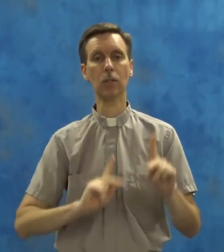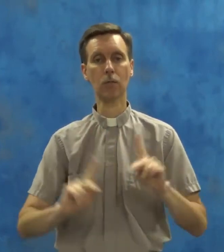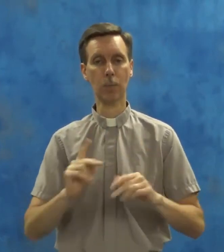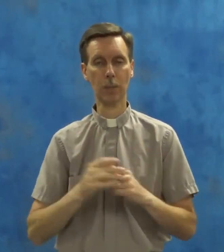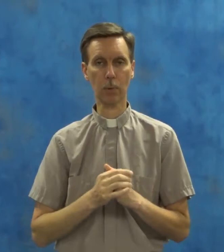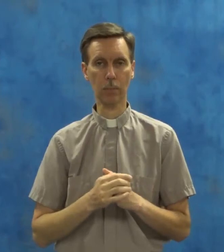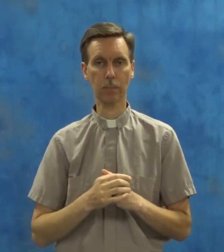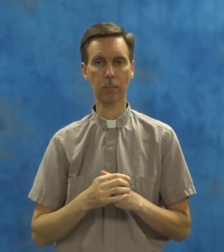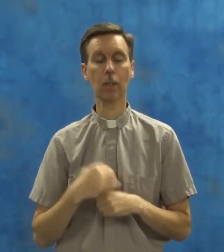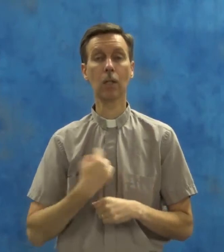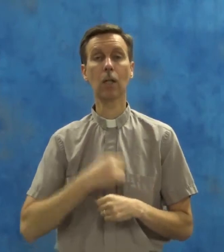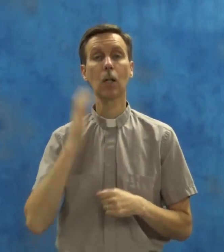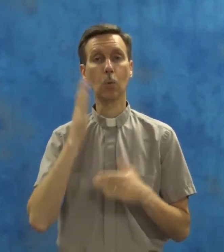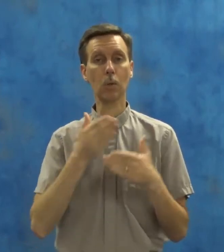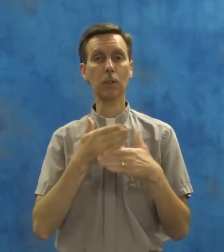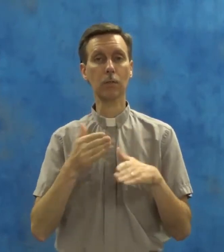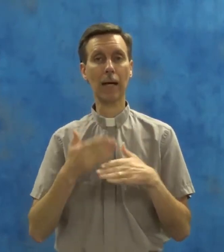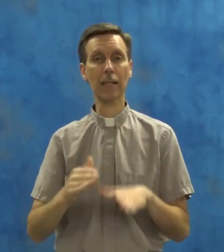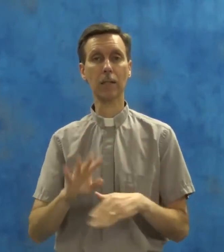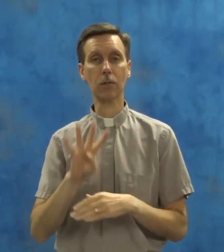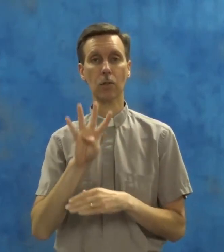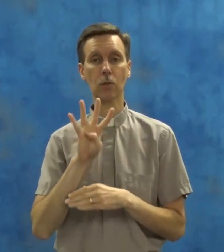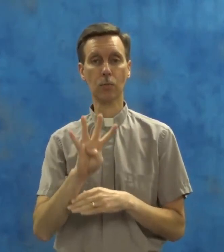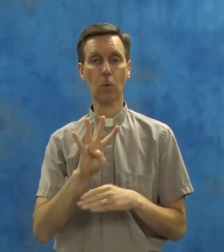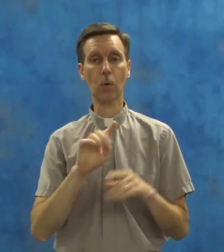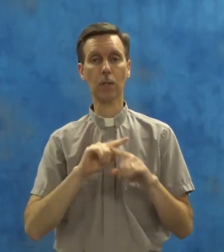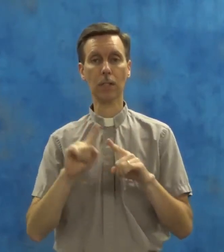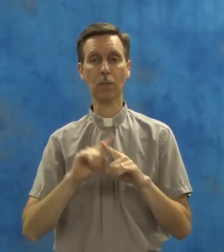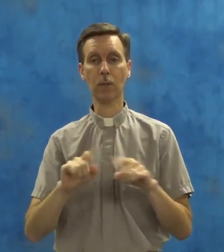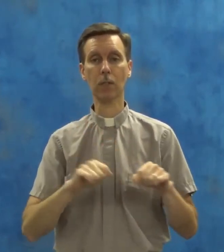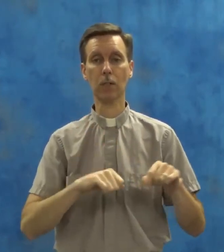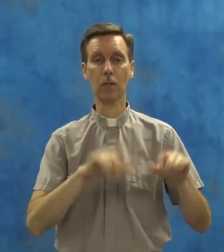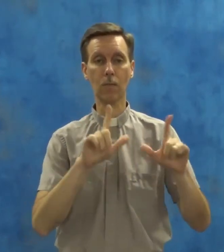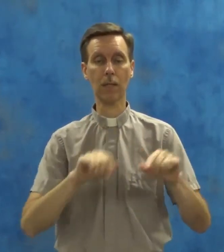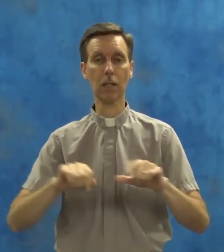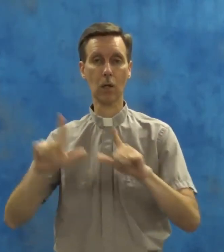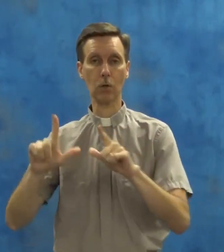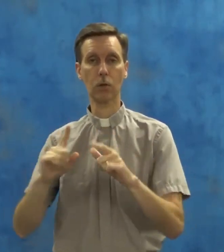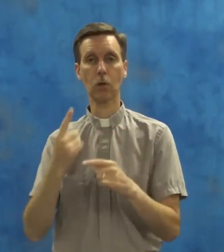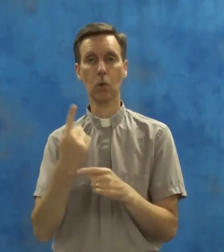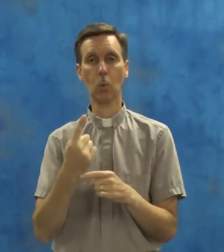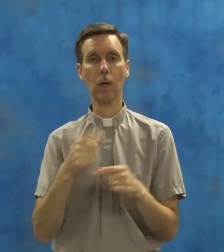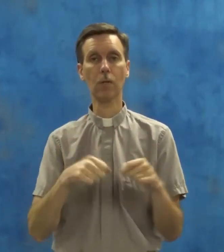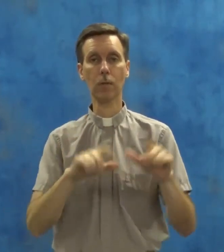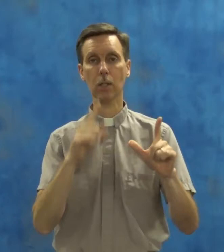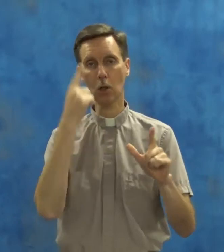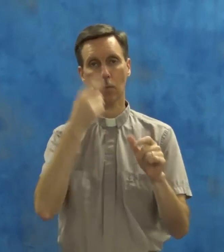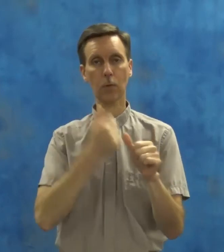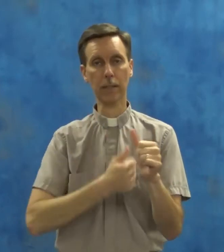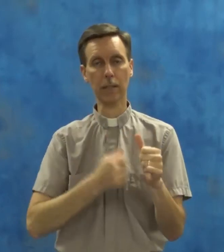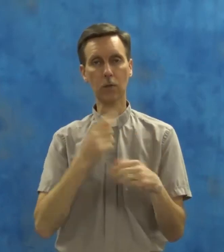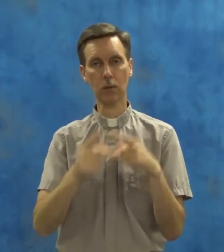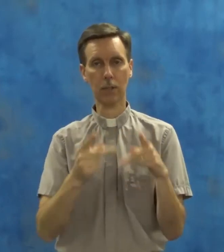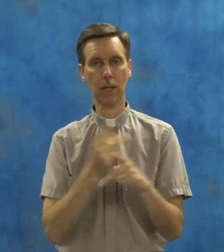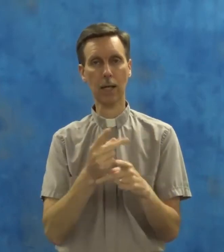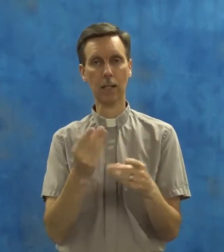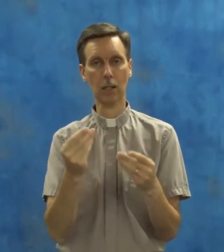of people. We'll divide this into 4 different videos, 1 video for each kind